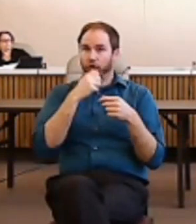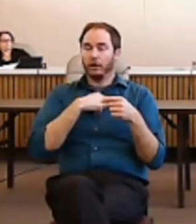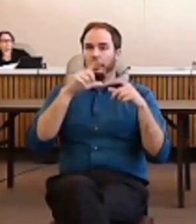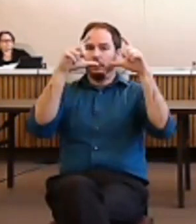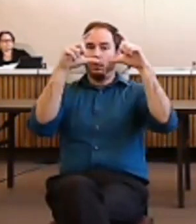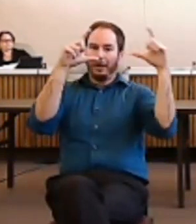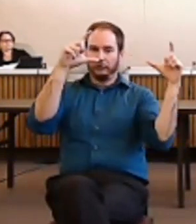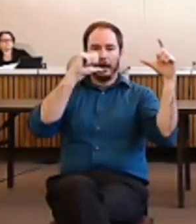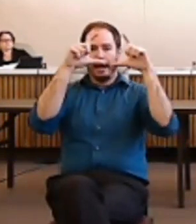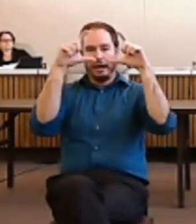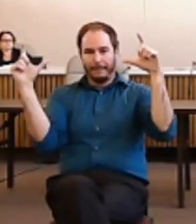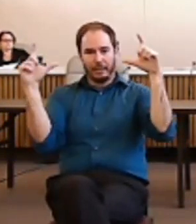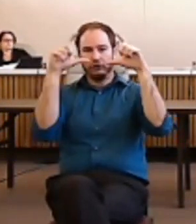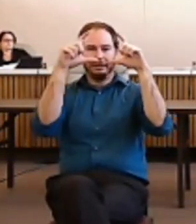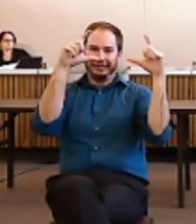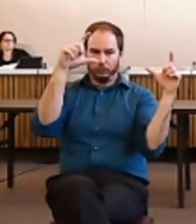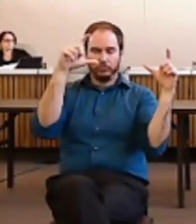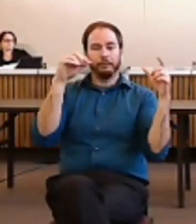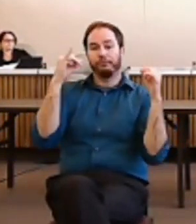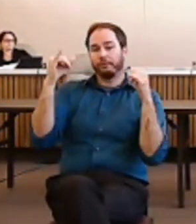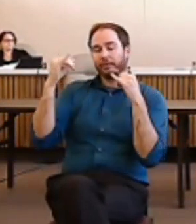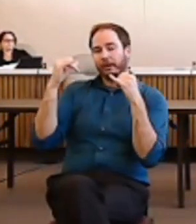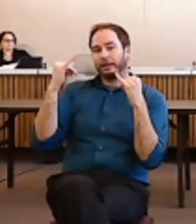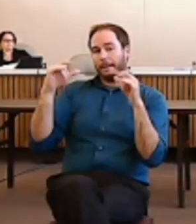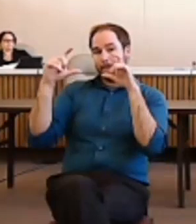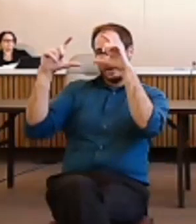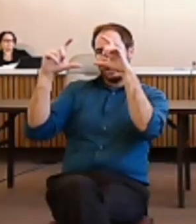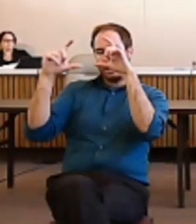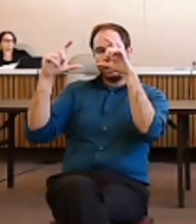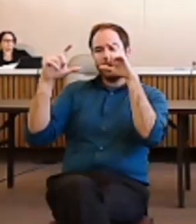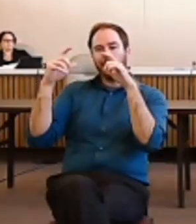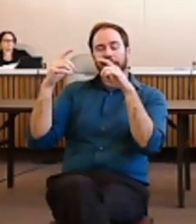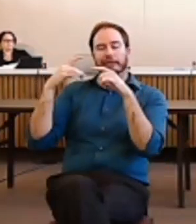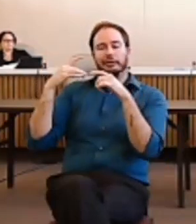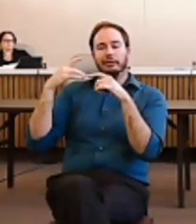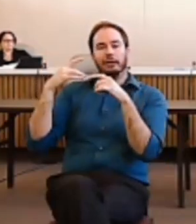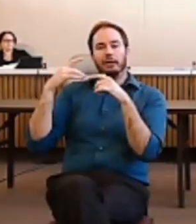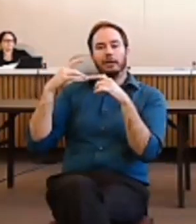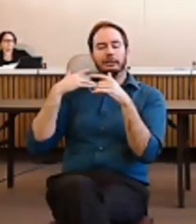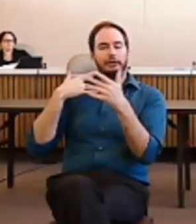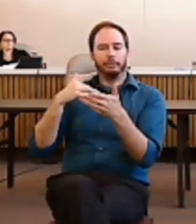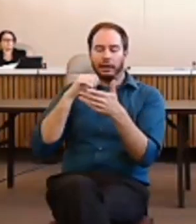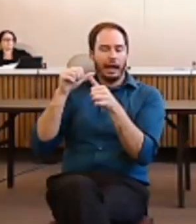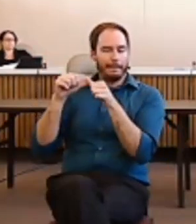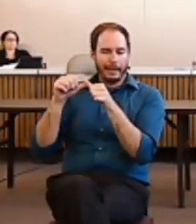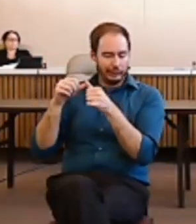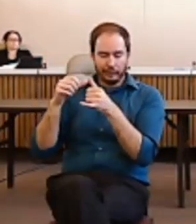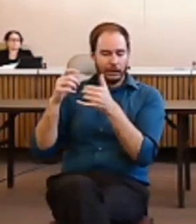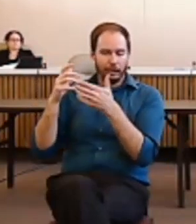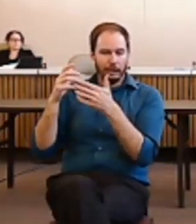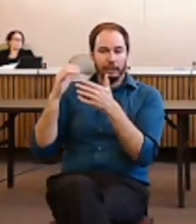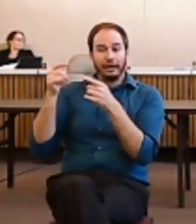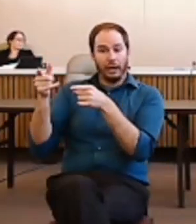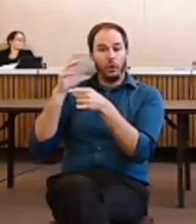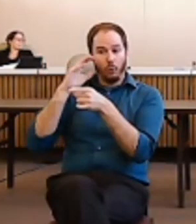not eastward towards residential. And the properties. existing pond that on there was not maintained and allowed to be filled in, which is, this